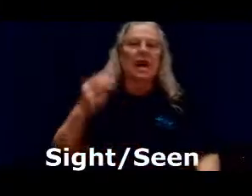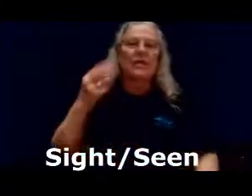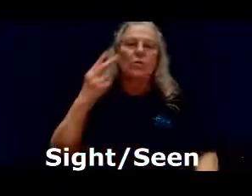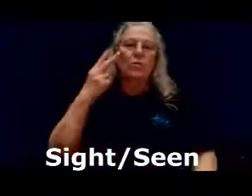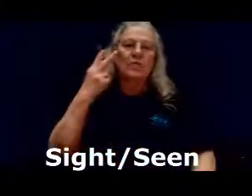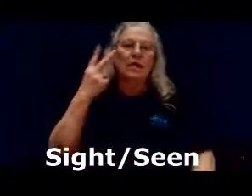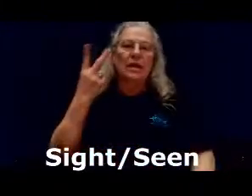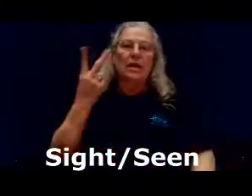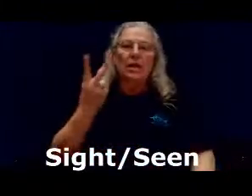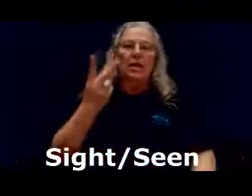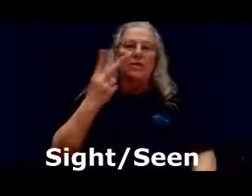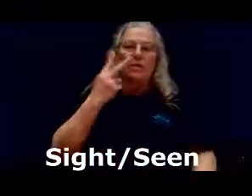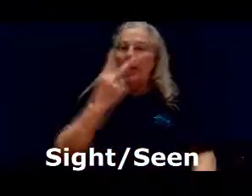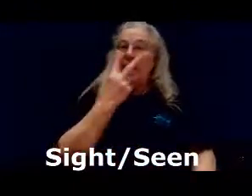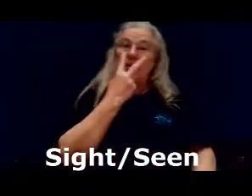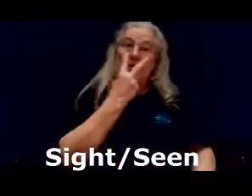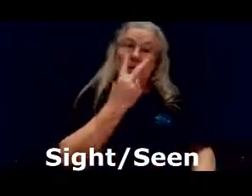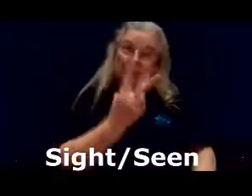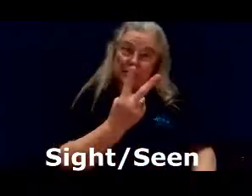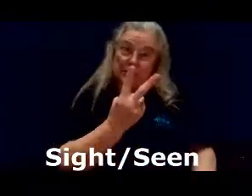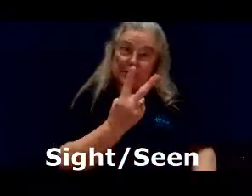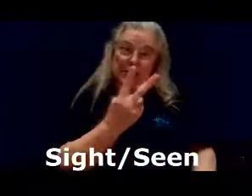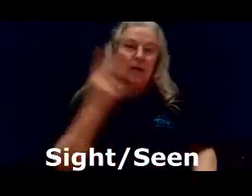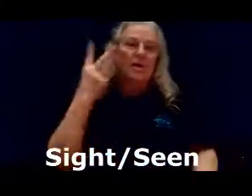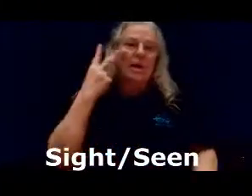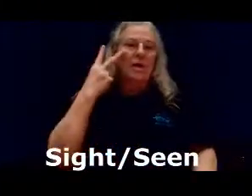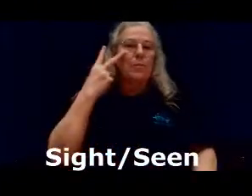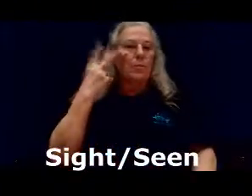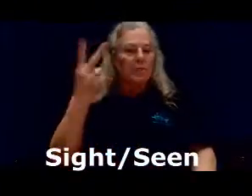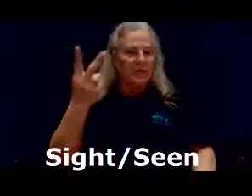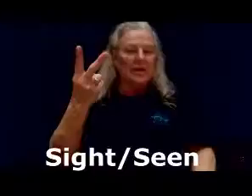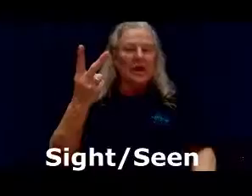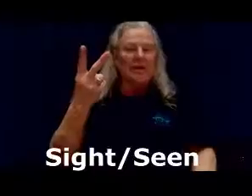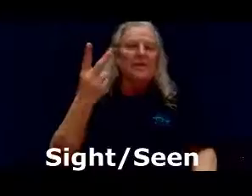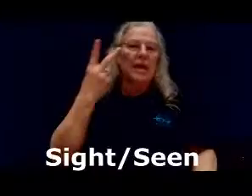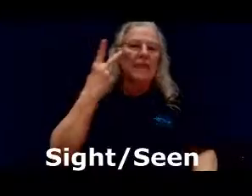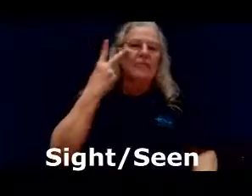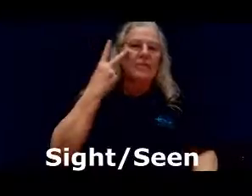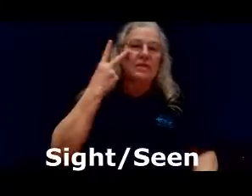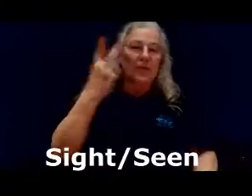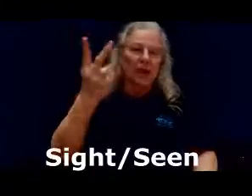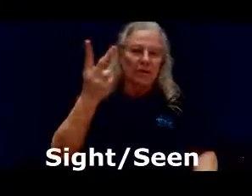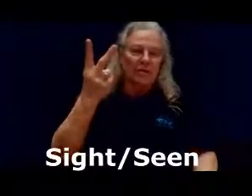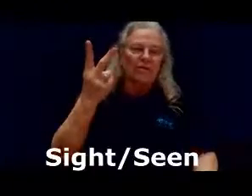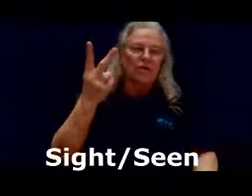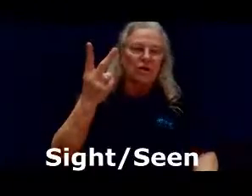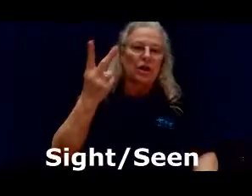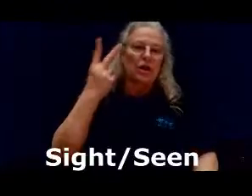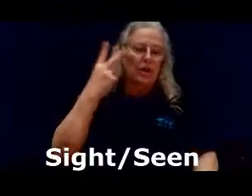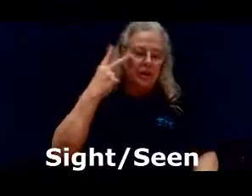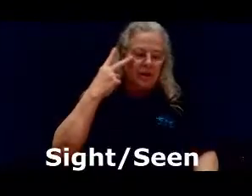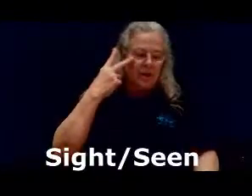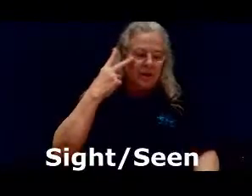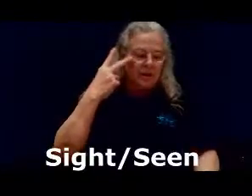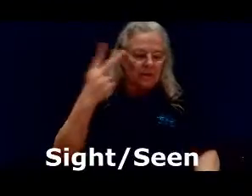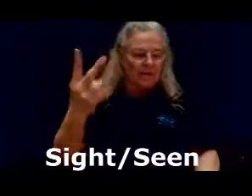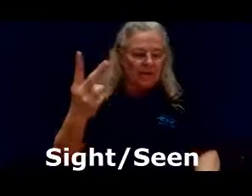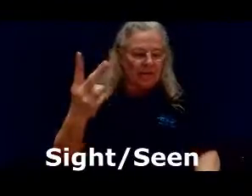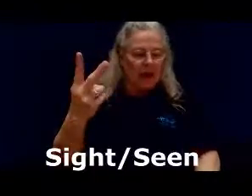Sight or seeing, it's like you can see it. Most of the time they take it from the side of the cheek. Sight